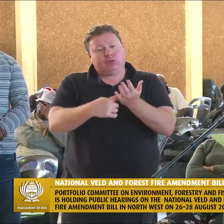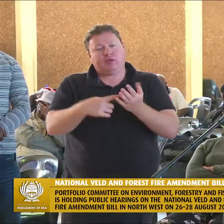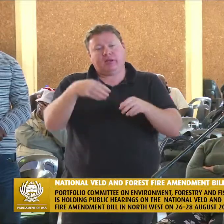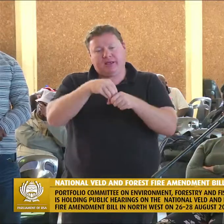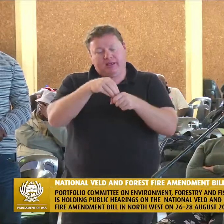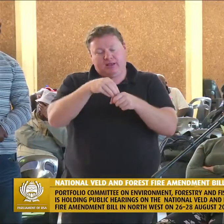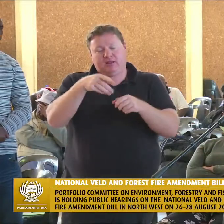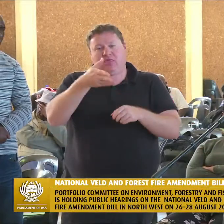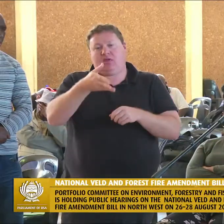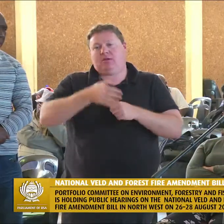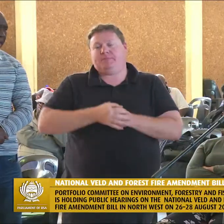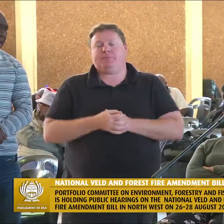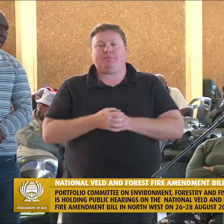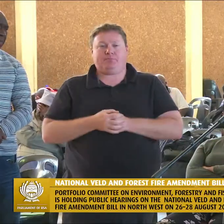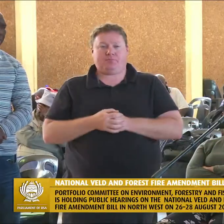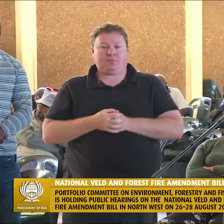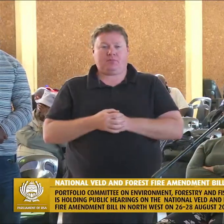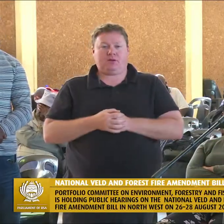is